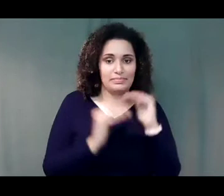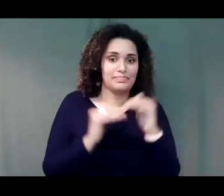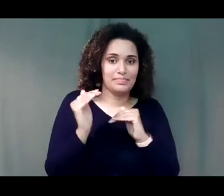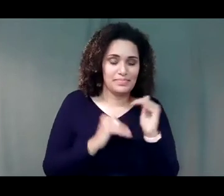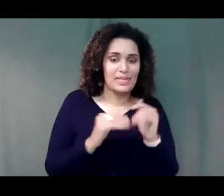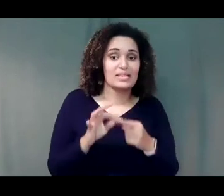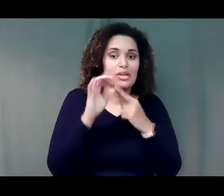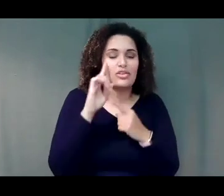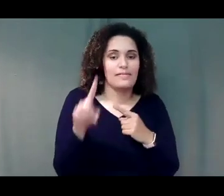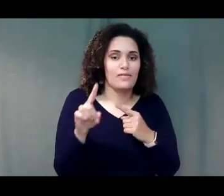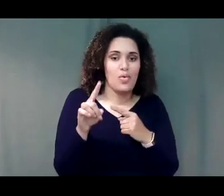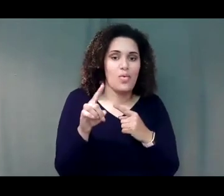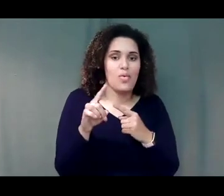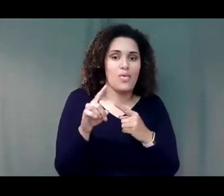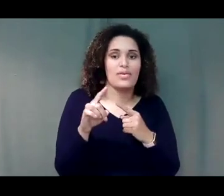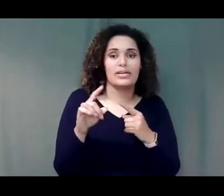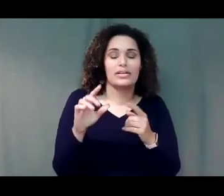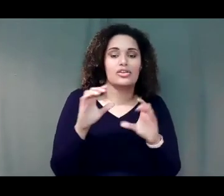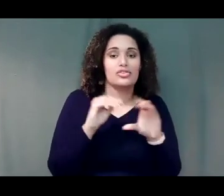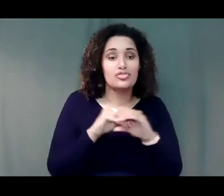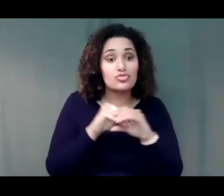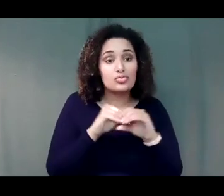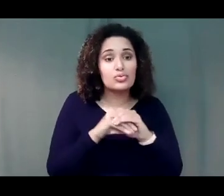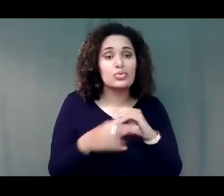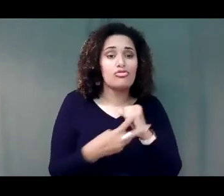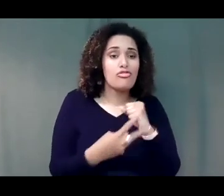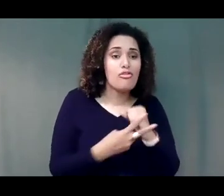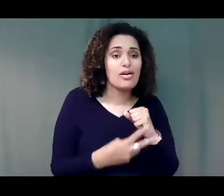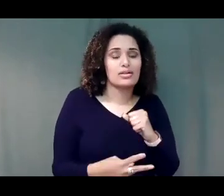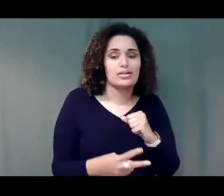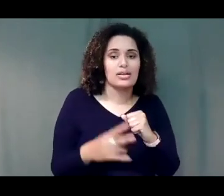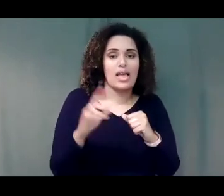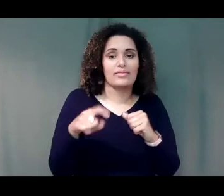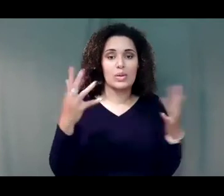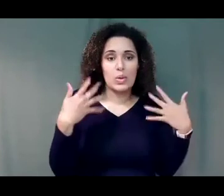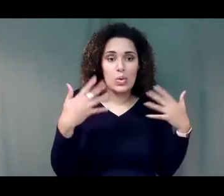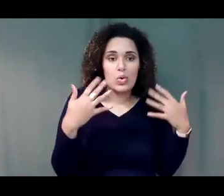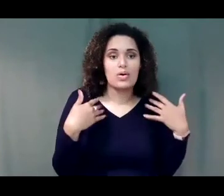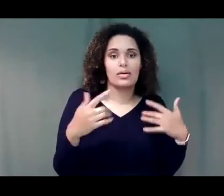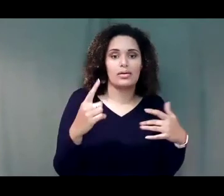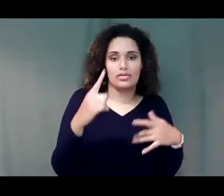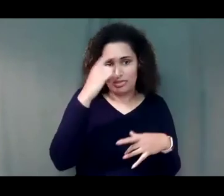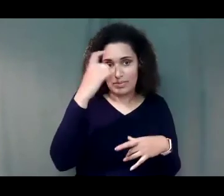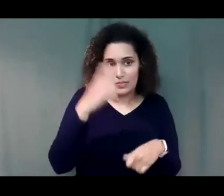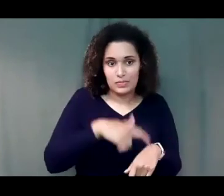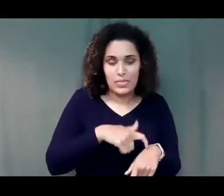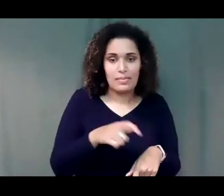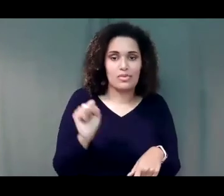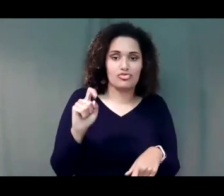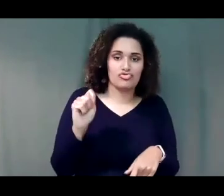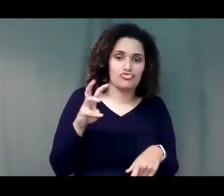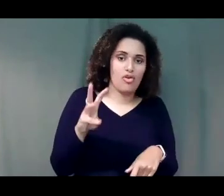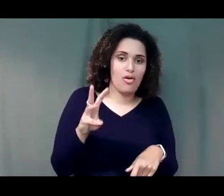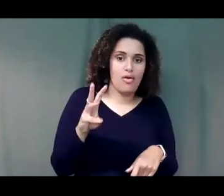especially for a case goods storage facility, which we have to keep cool all summer, straw bale it's really better than